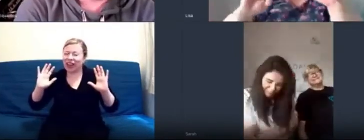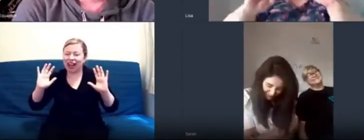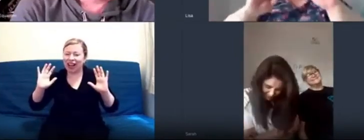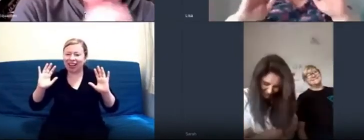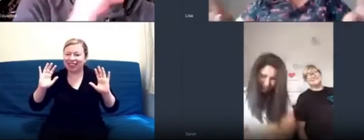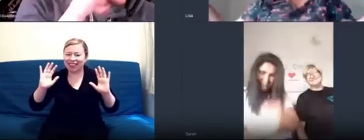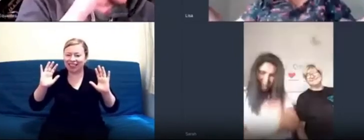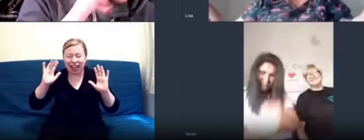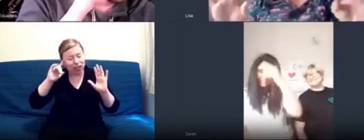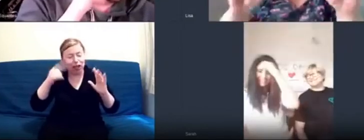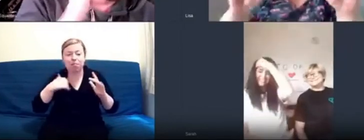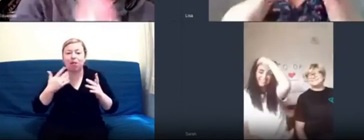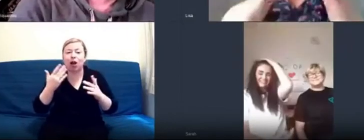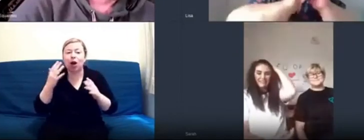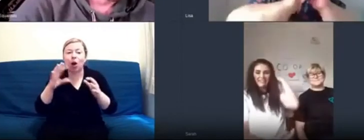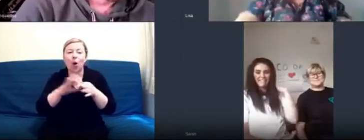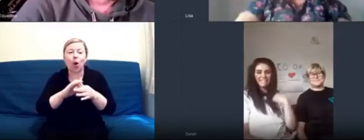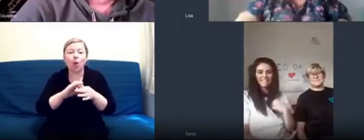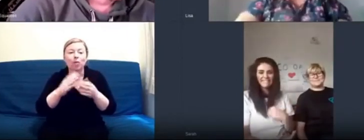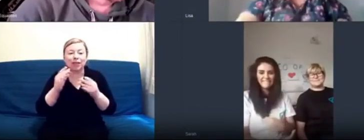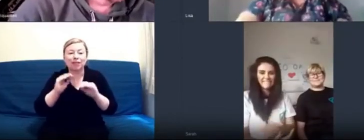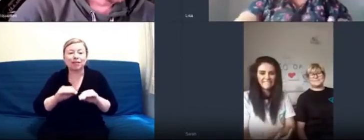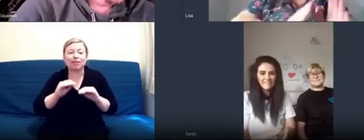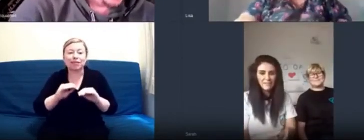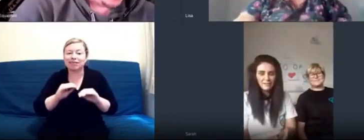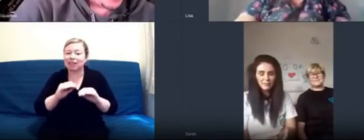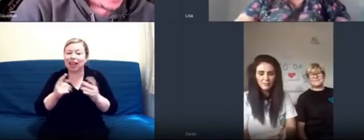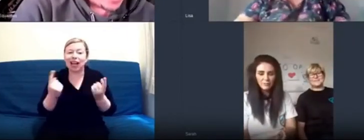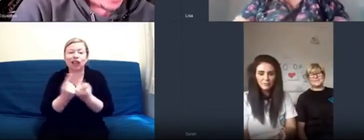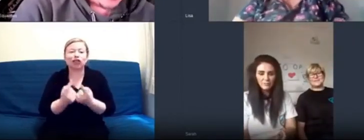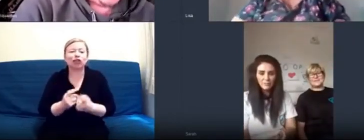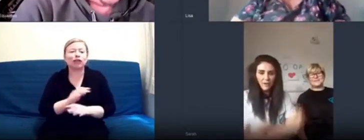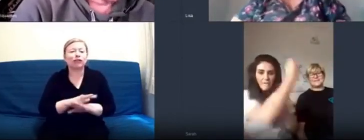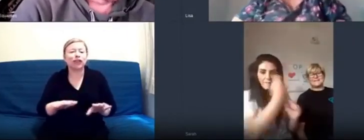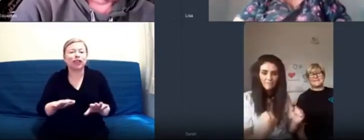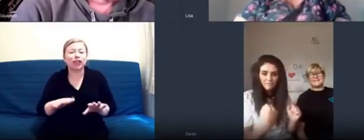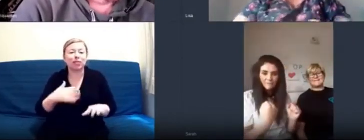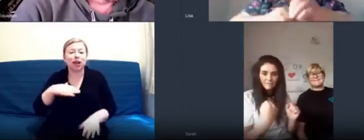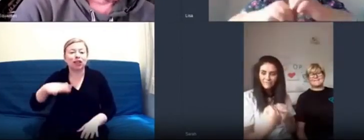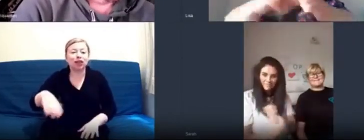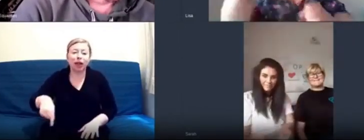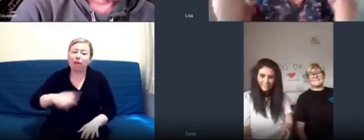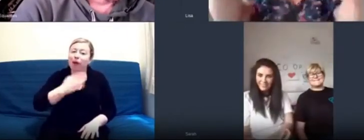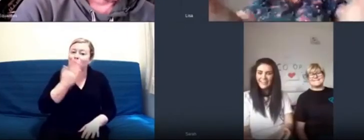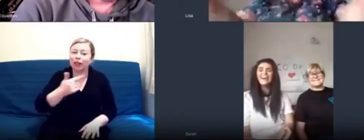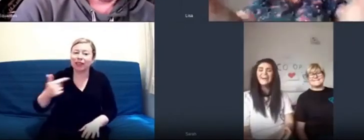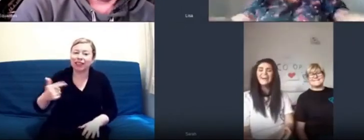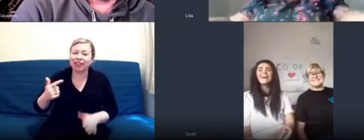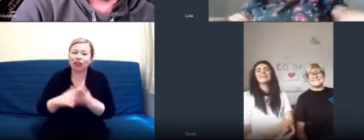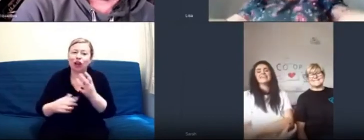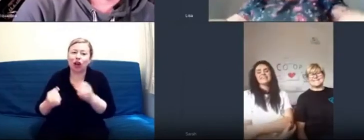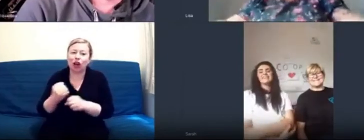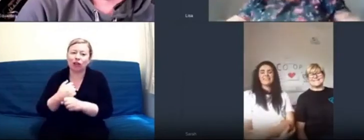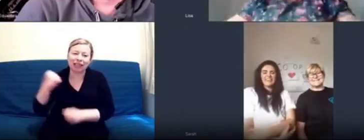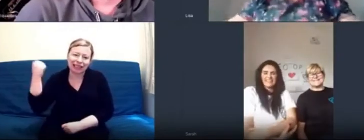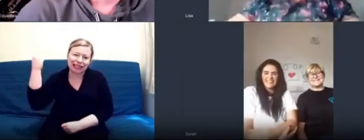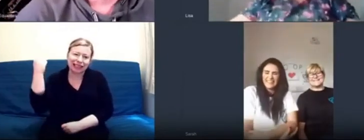issues finished. As soon as my child went back to school full time on the 17th of August, I was like, yes.